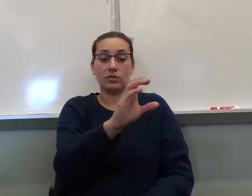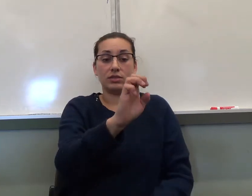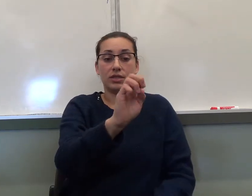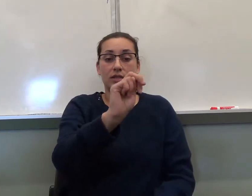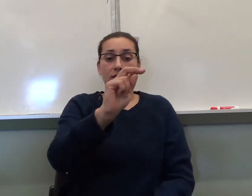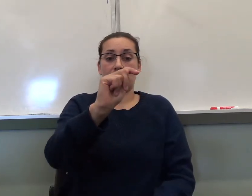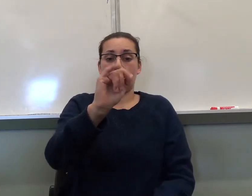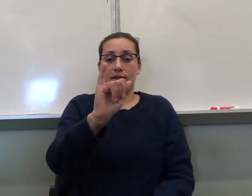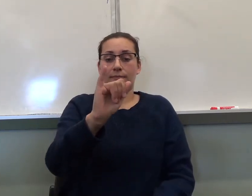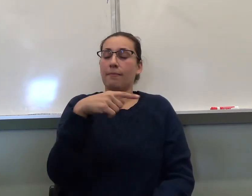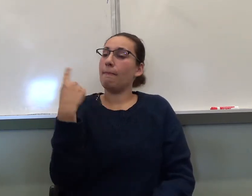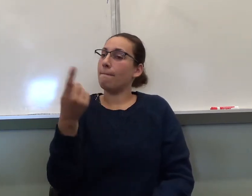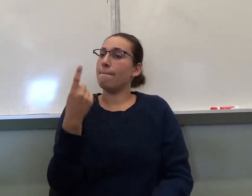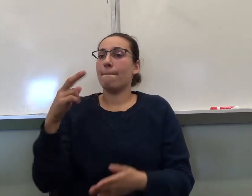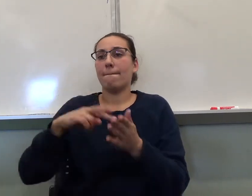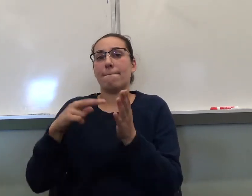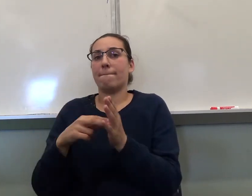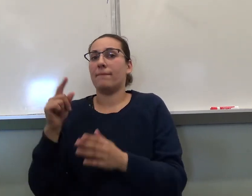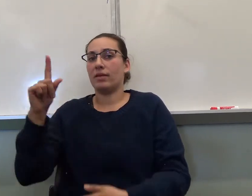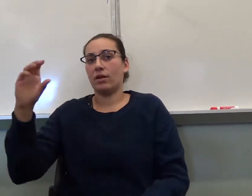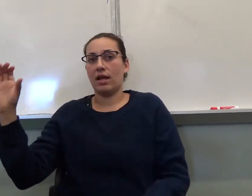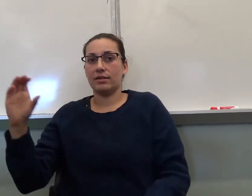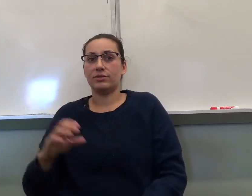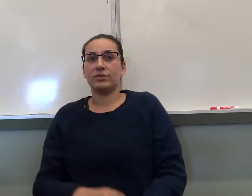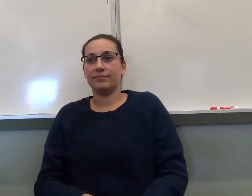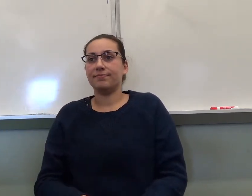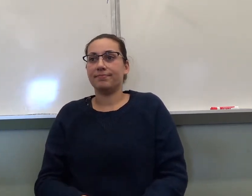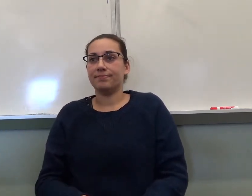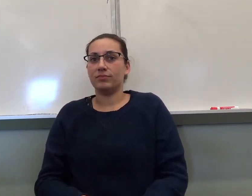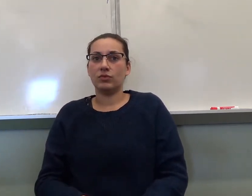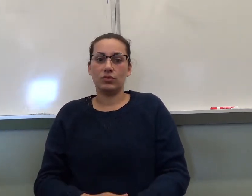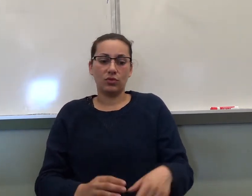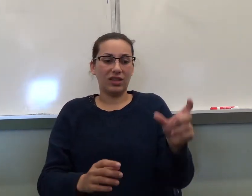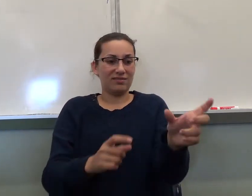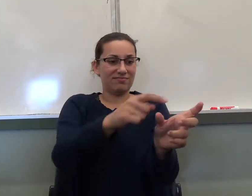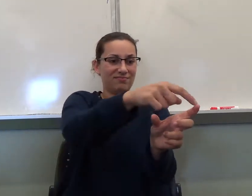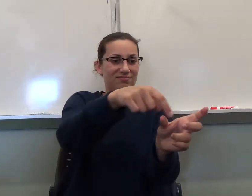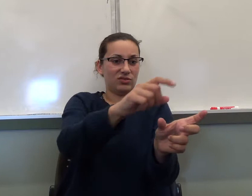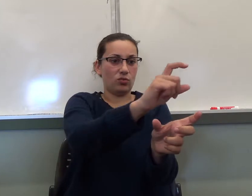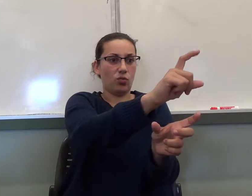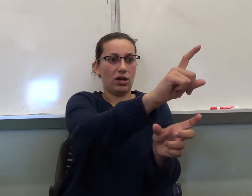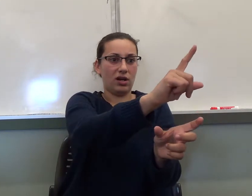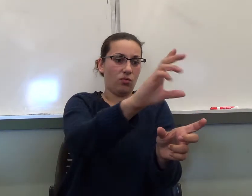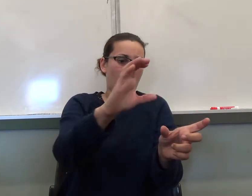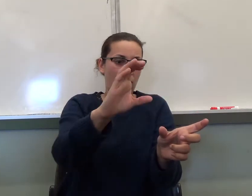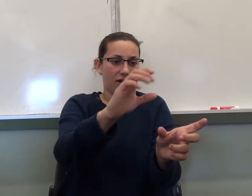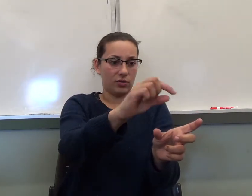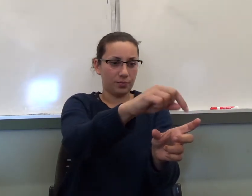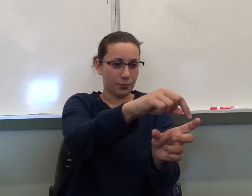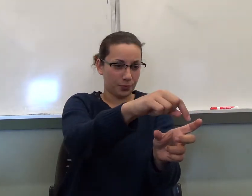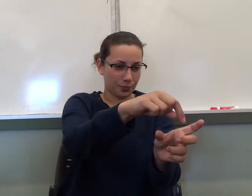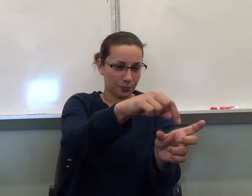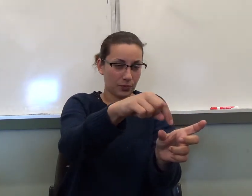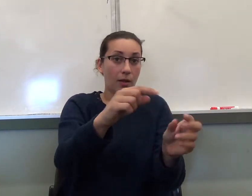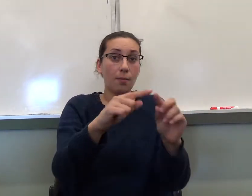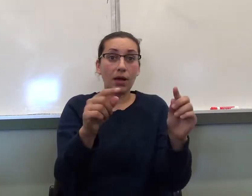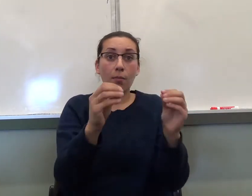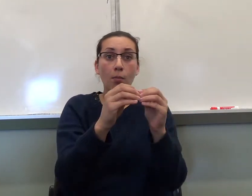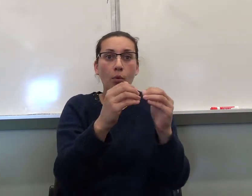100. So there's 100 of these little measurements in this entire meter. But they go down further. Now, they don't give any numbers